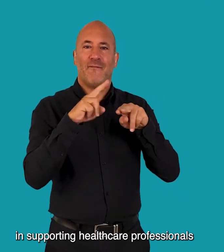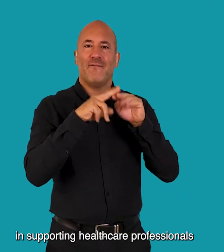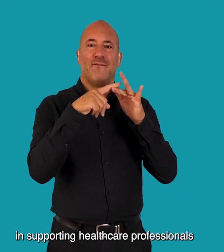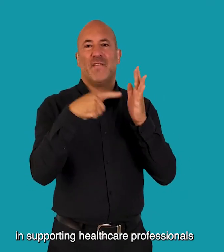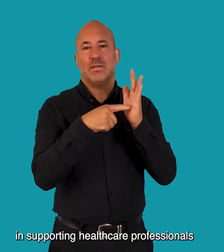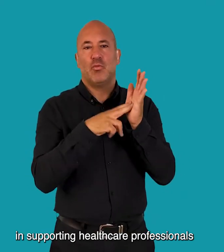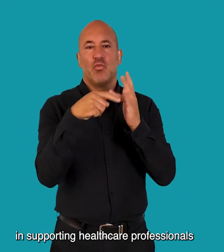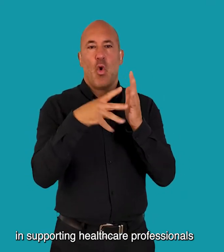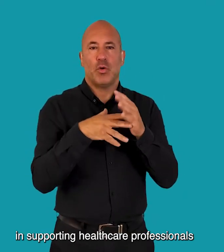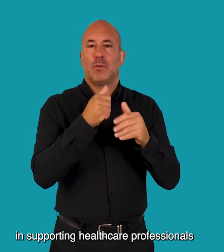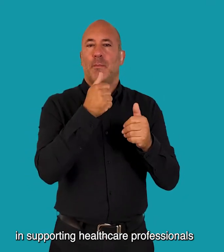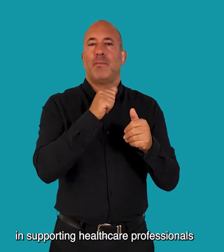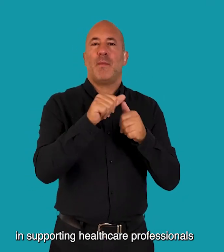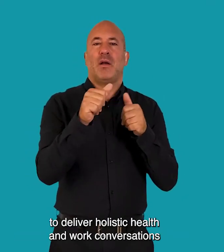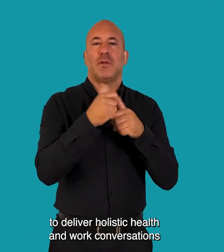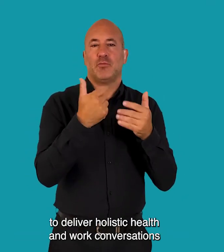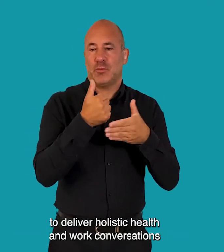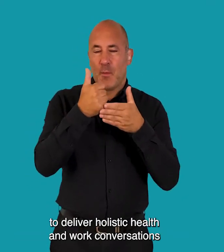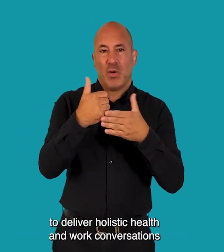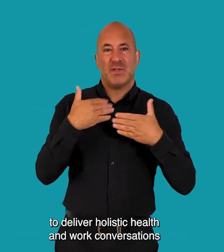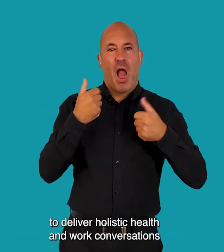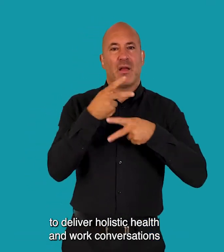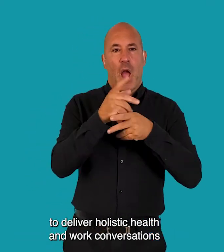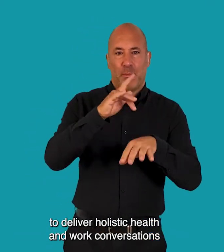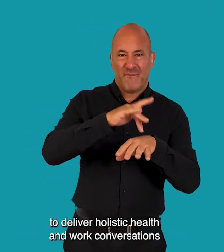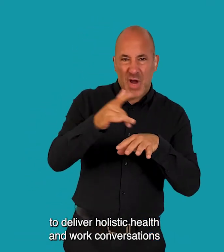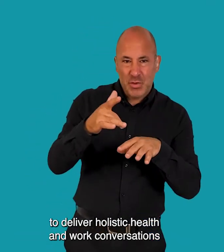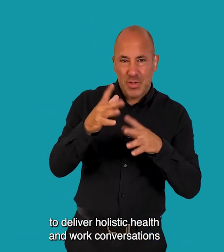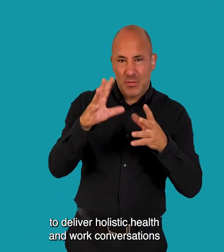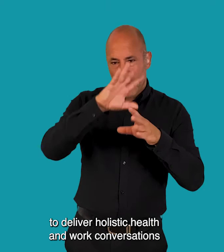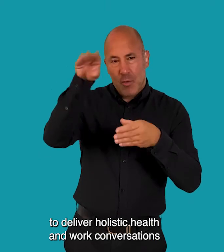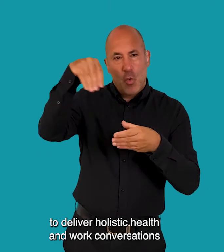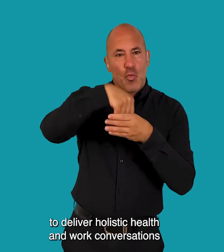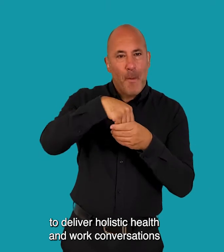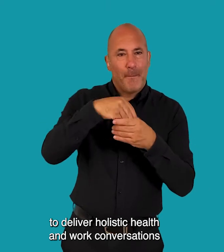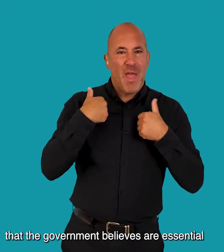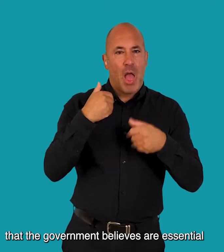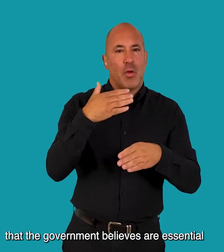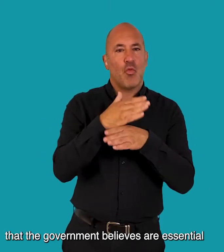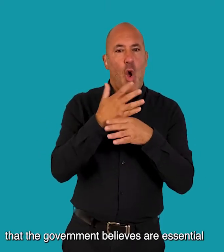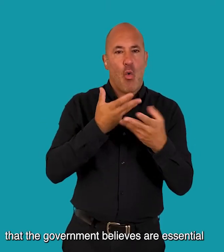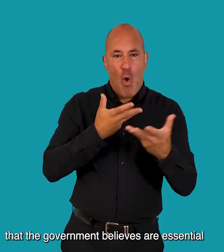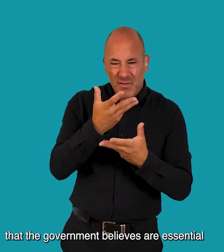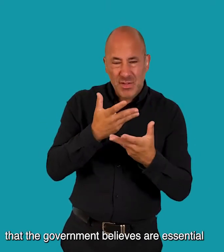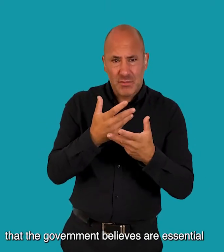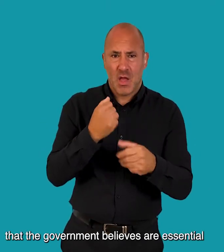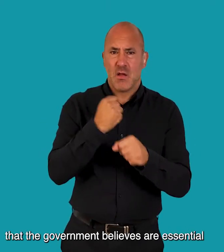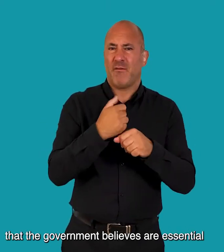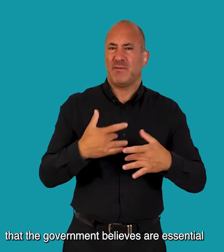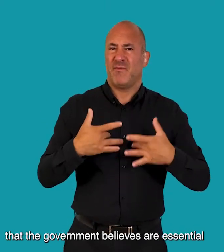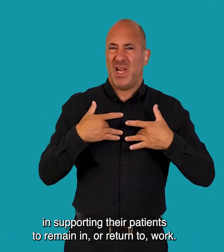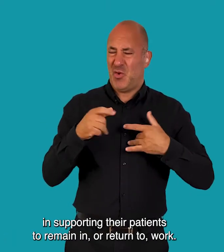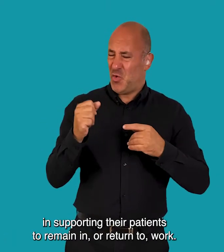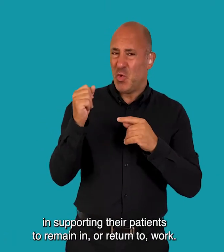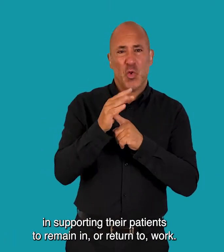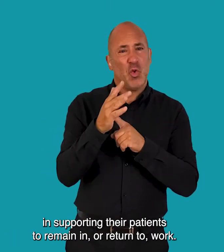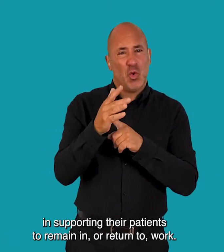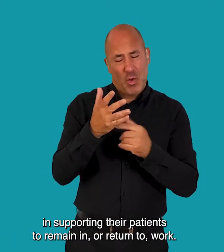supporting healthcare professionals to deliver holistic health and work conversations that the government believes are essential in supporting their patients